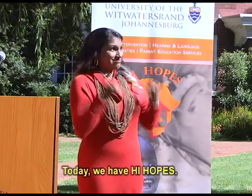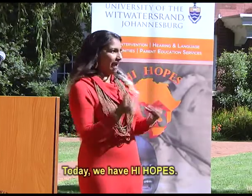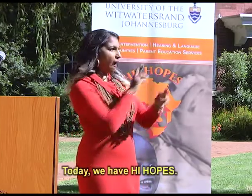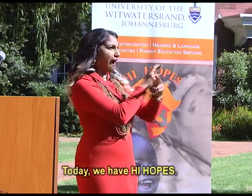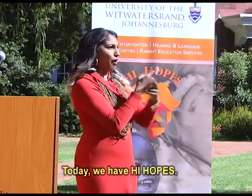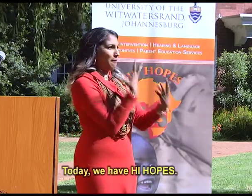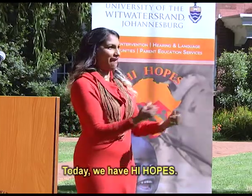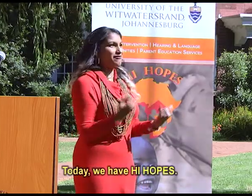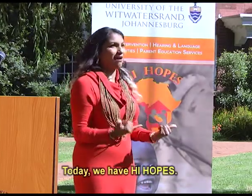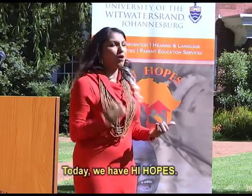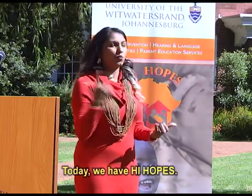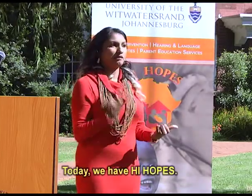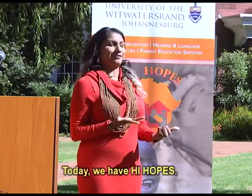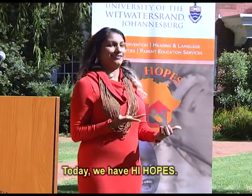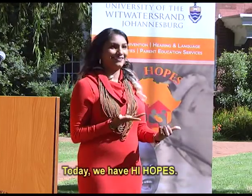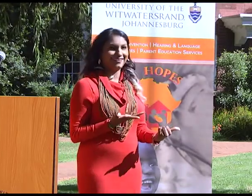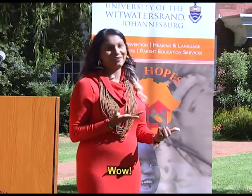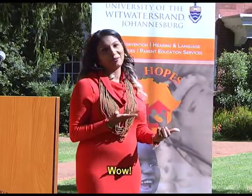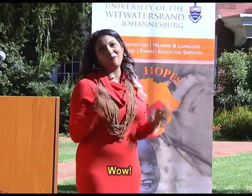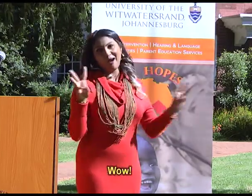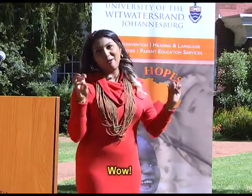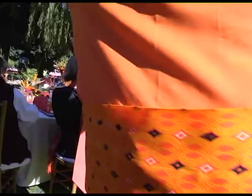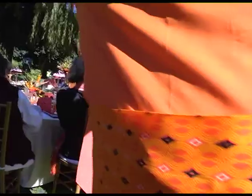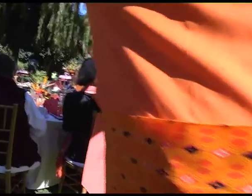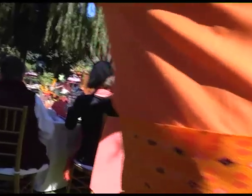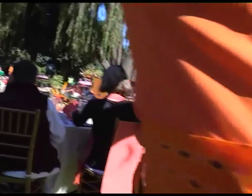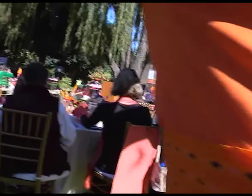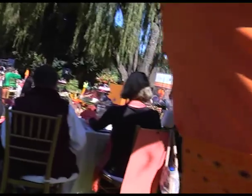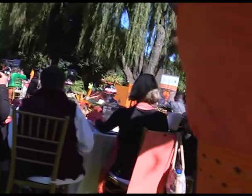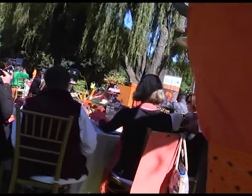it. Today we have High Hopes. Wow.